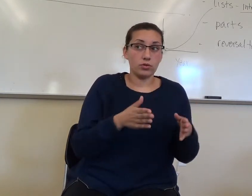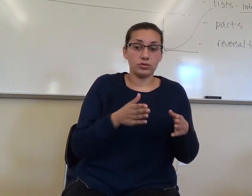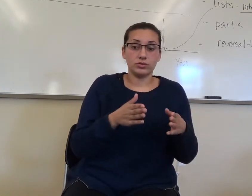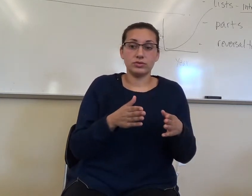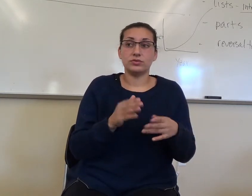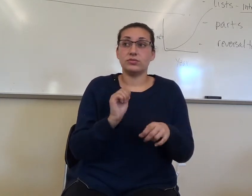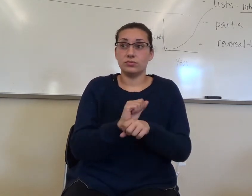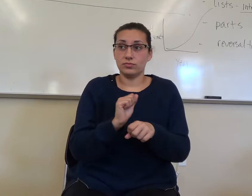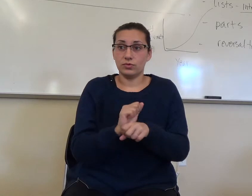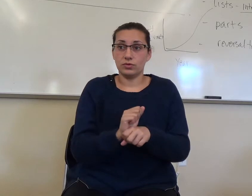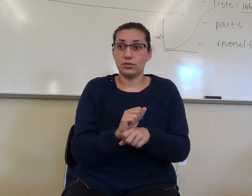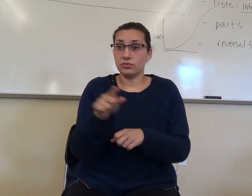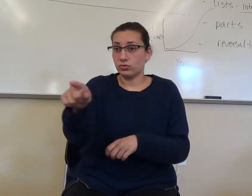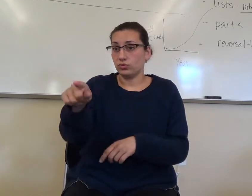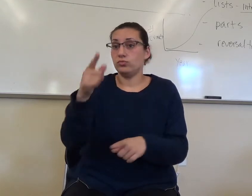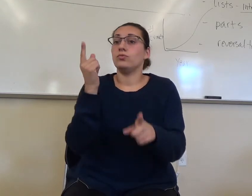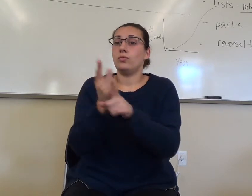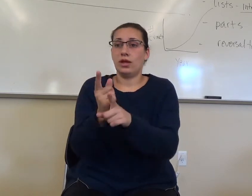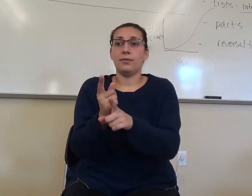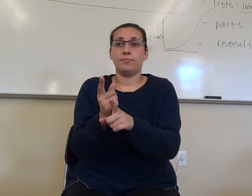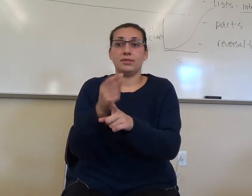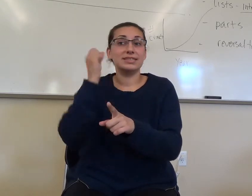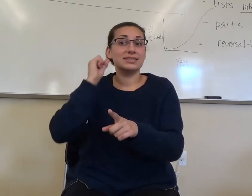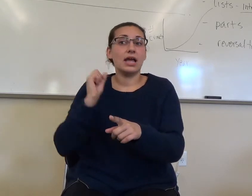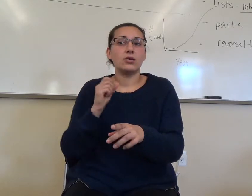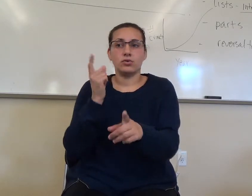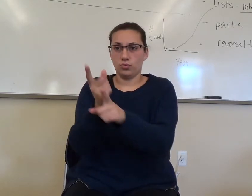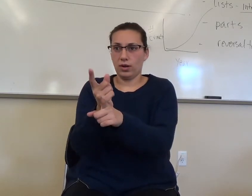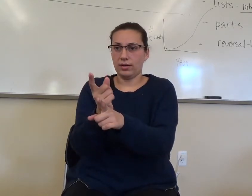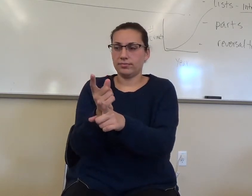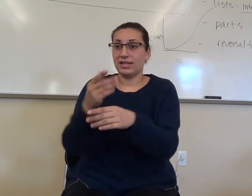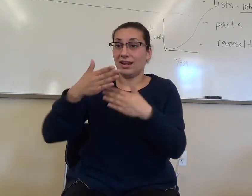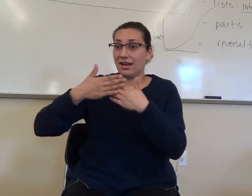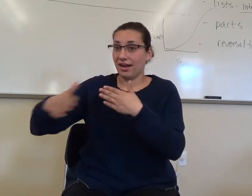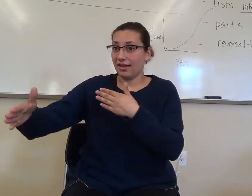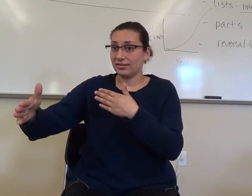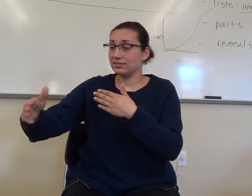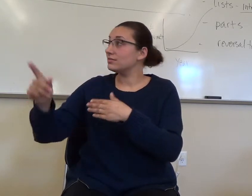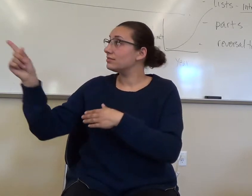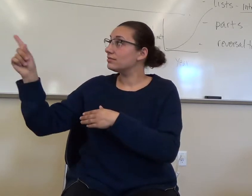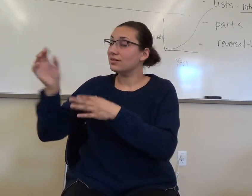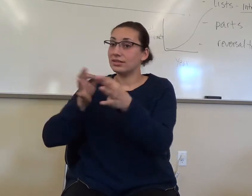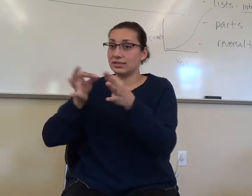then Sandra's right. The next thing tells us